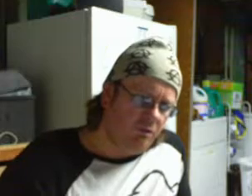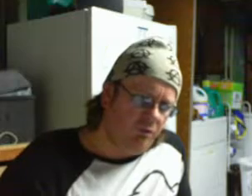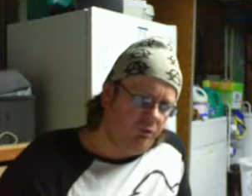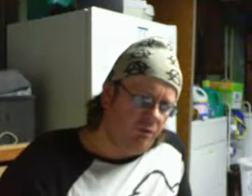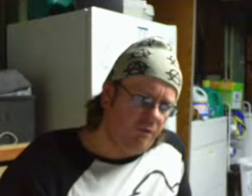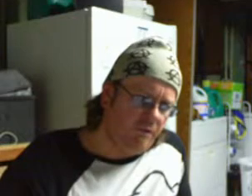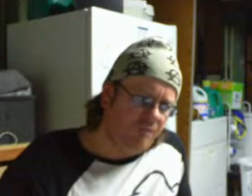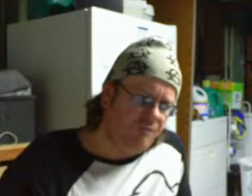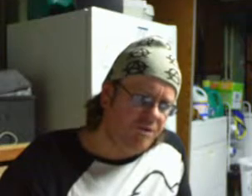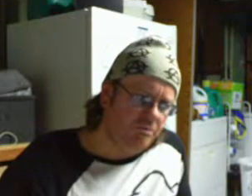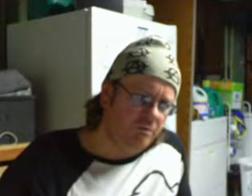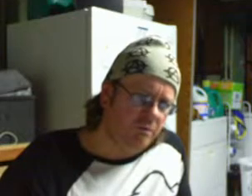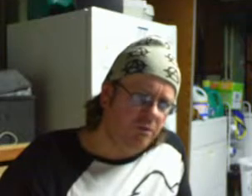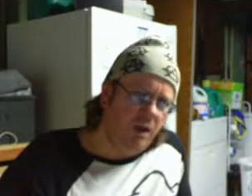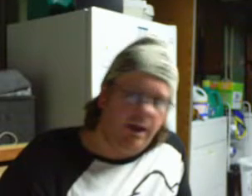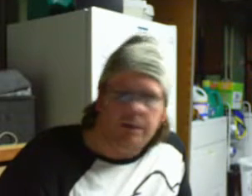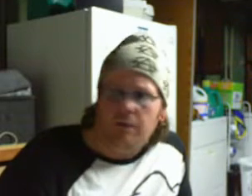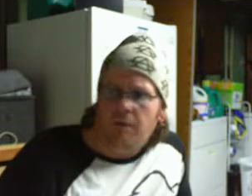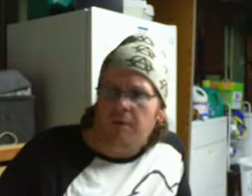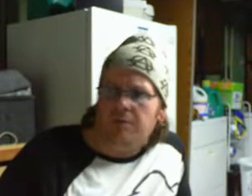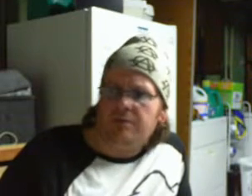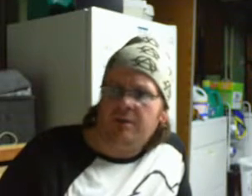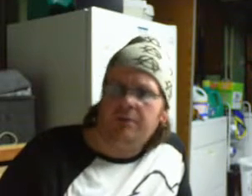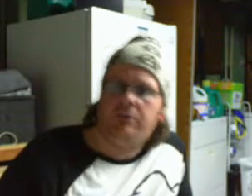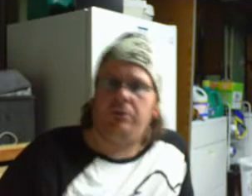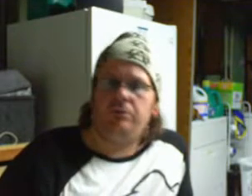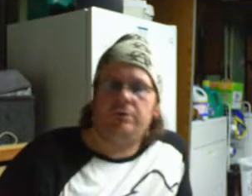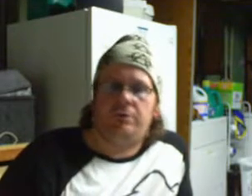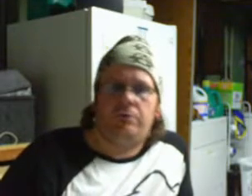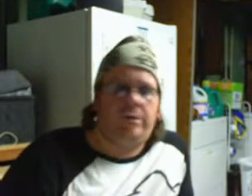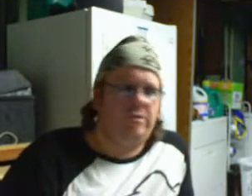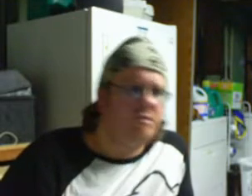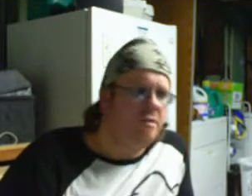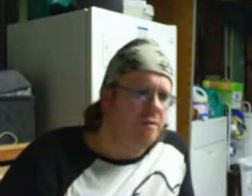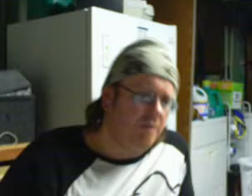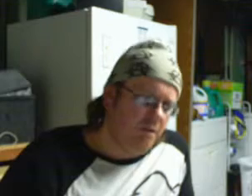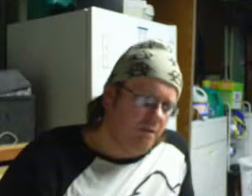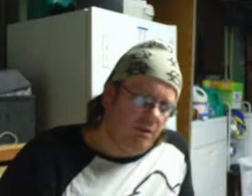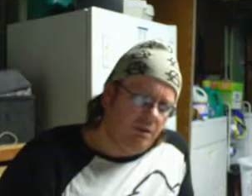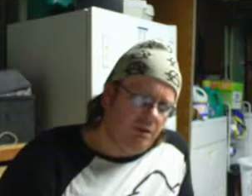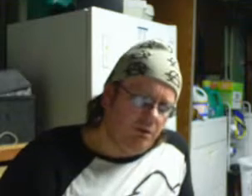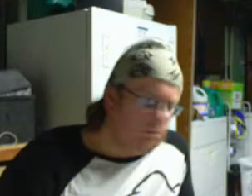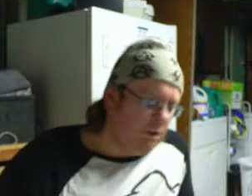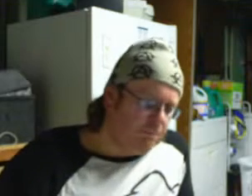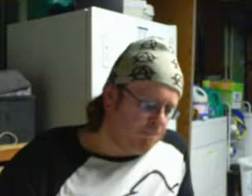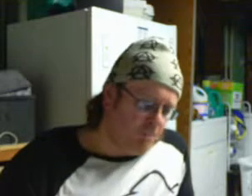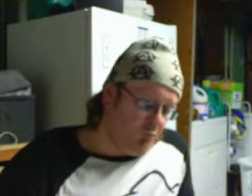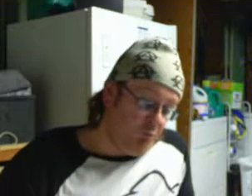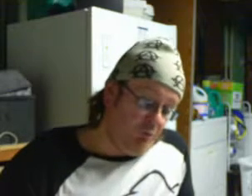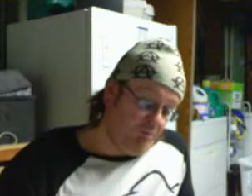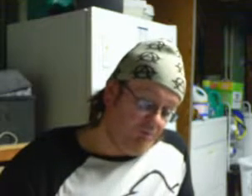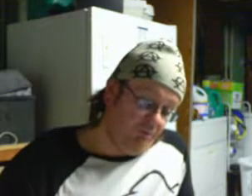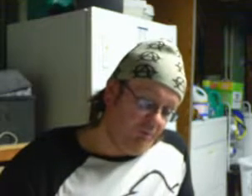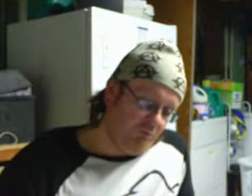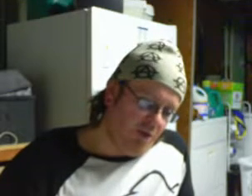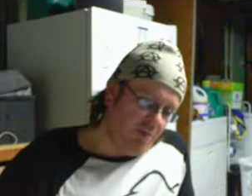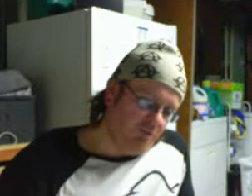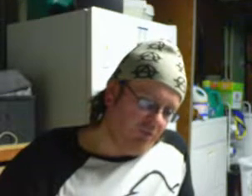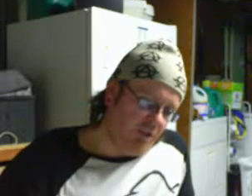just feel good line of a State of the Union address. You know, like one President Obama just gave not